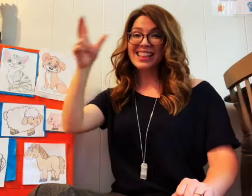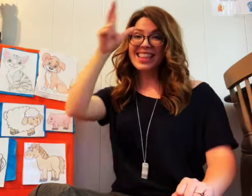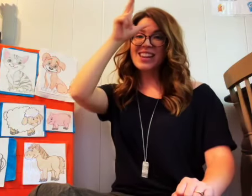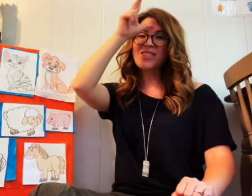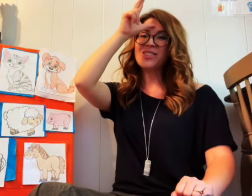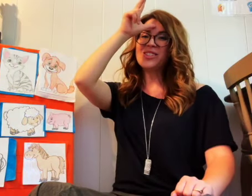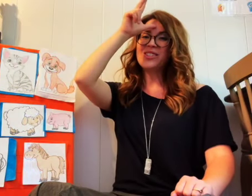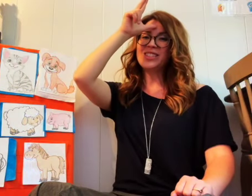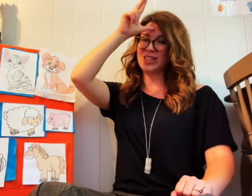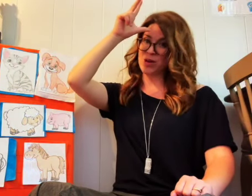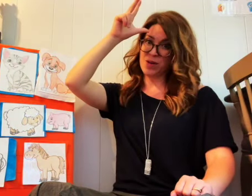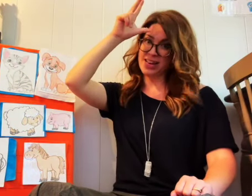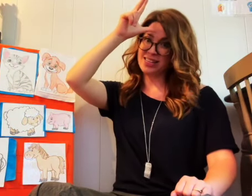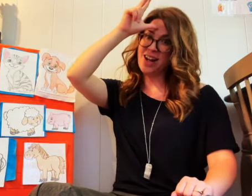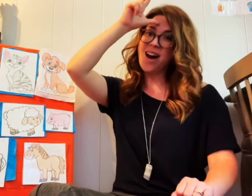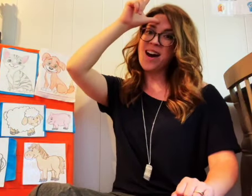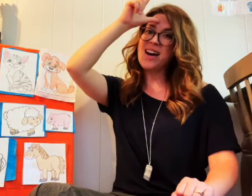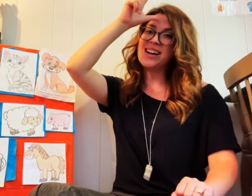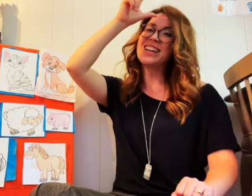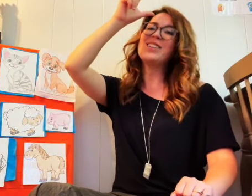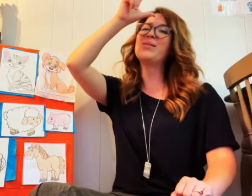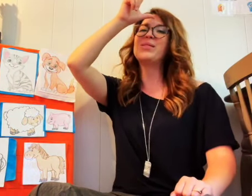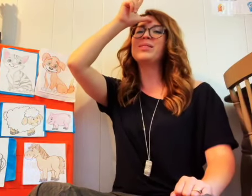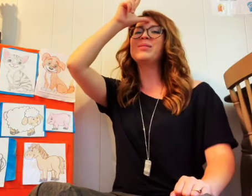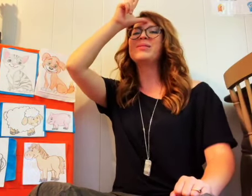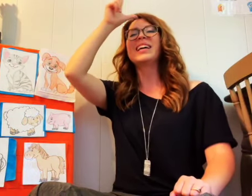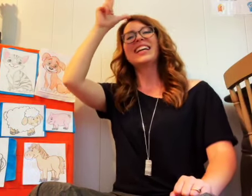little rooster went cock-a-doodle-doo.